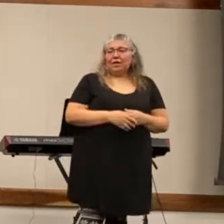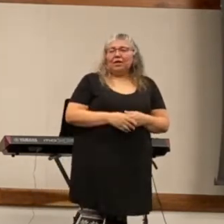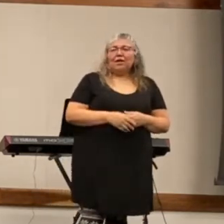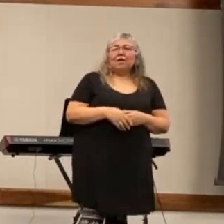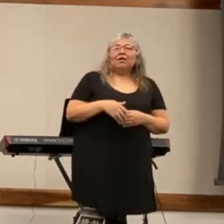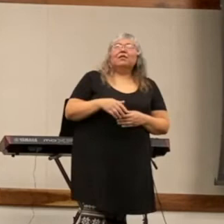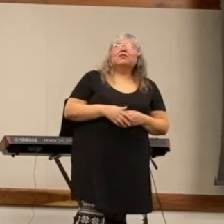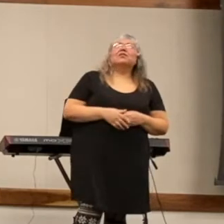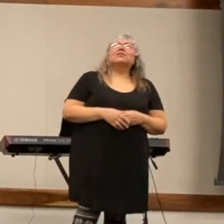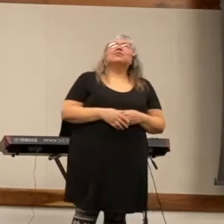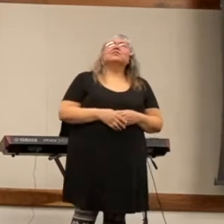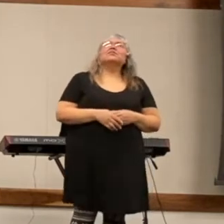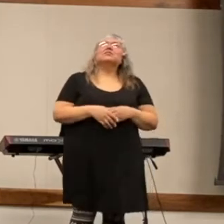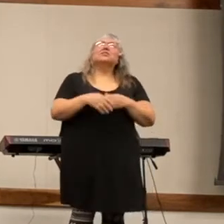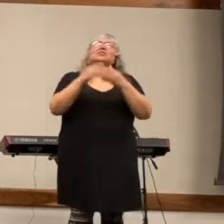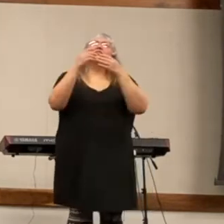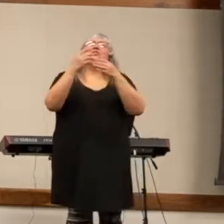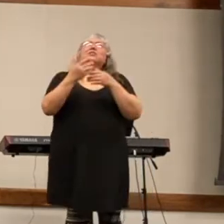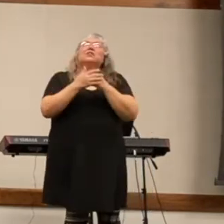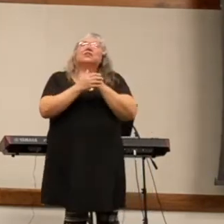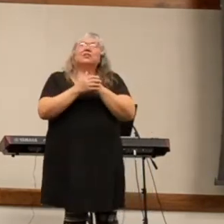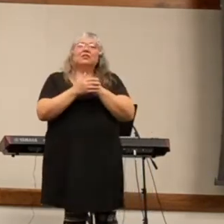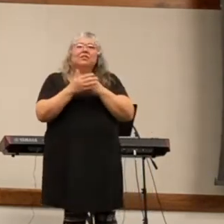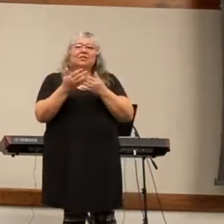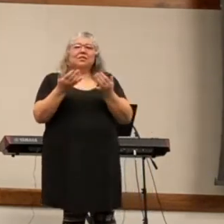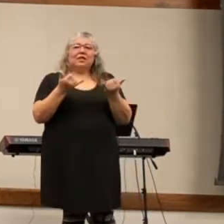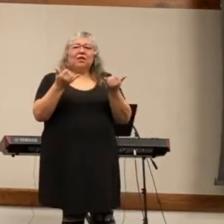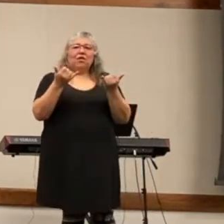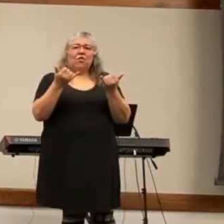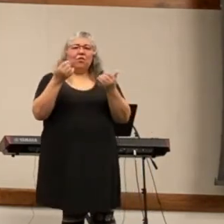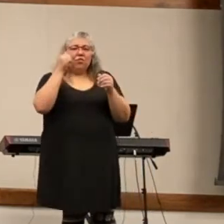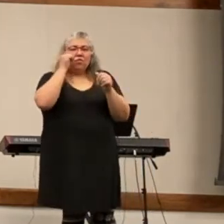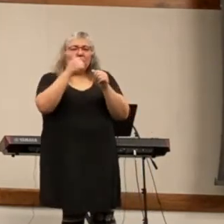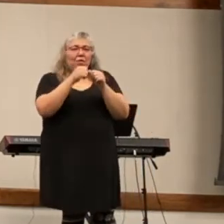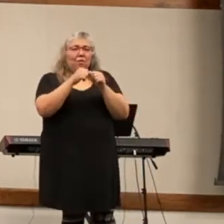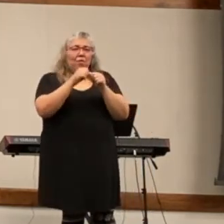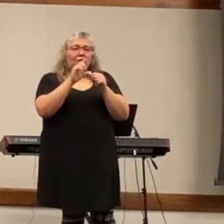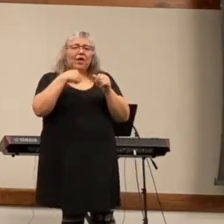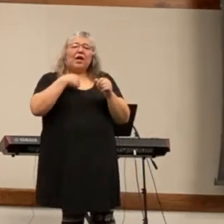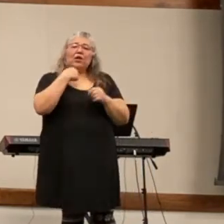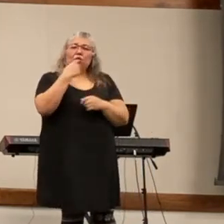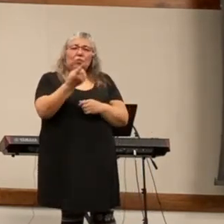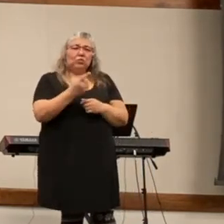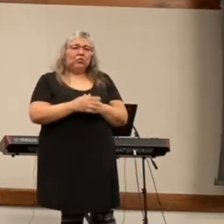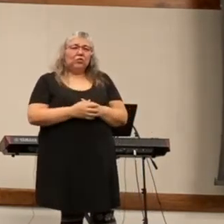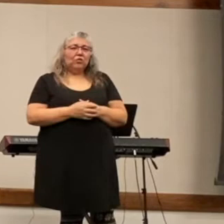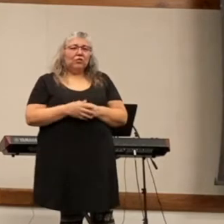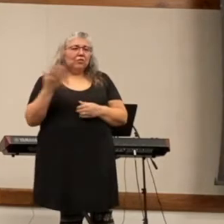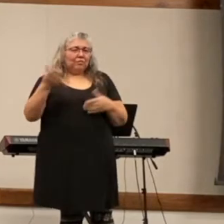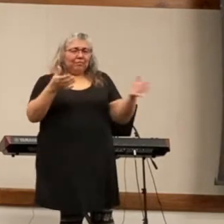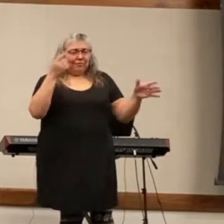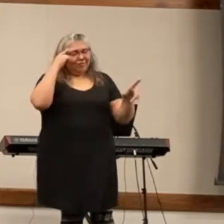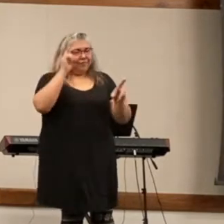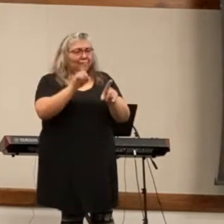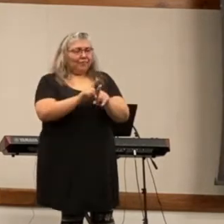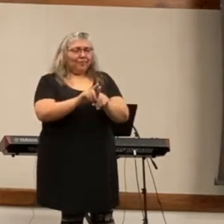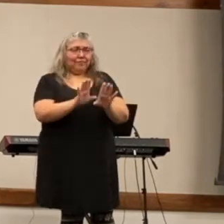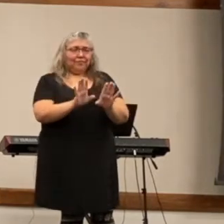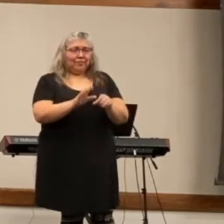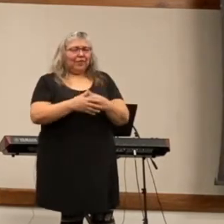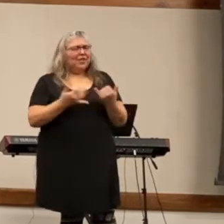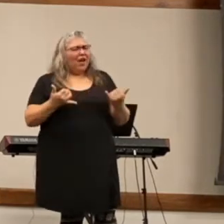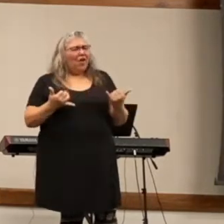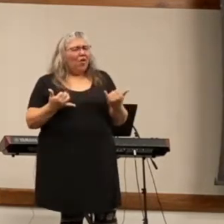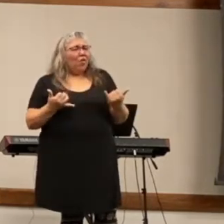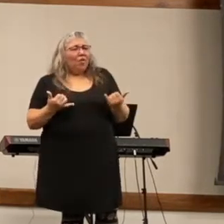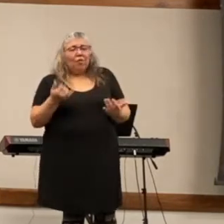Compromise. The Lord has reminded me all the time. He's like, Jason, do you remember when I told you? Yeah. Well, what makes